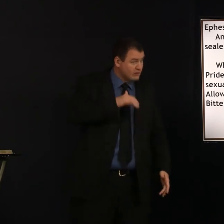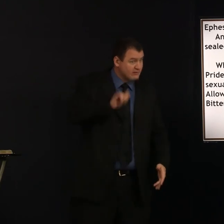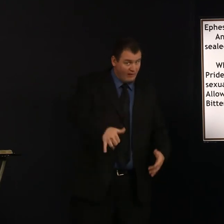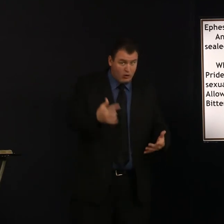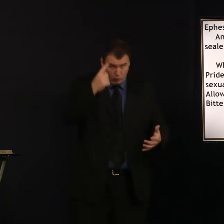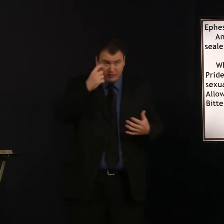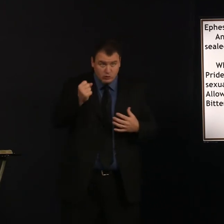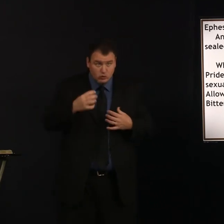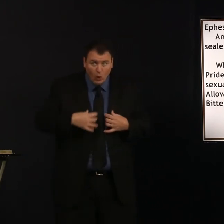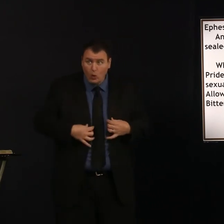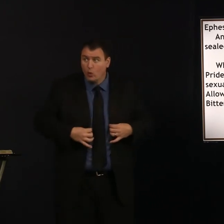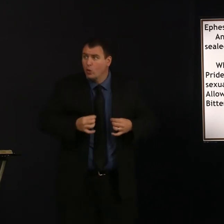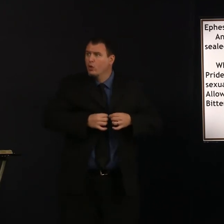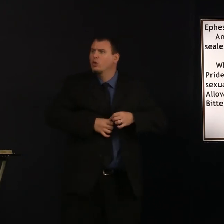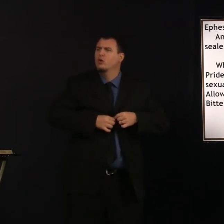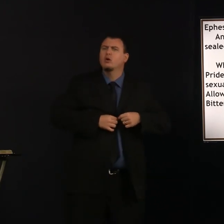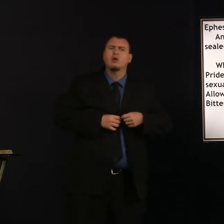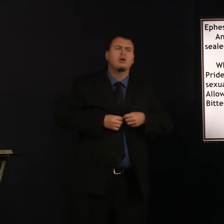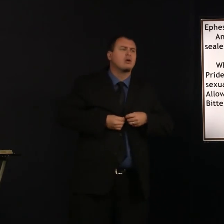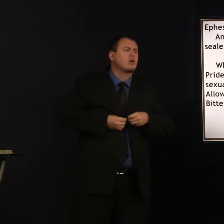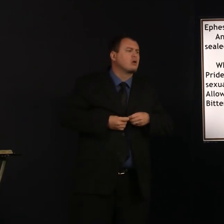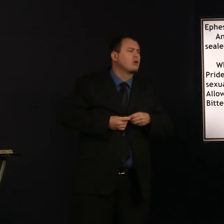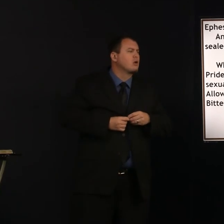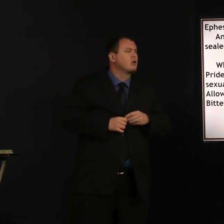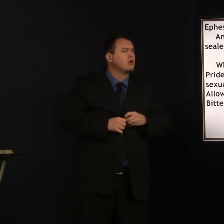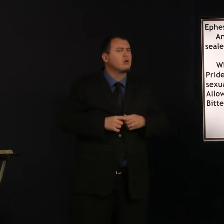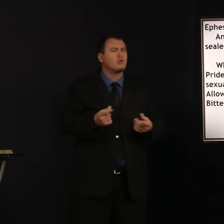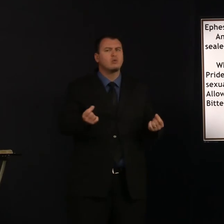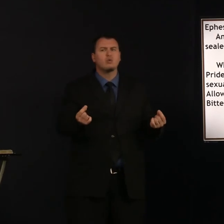Do you think the Holy Spirit enjoys these things?